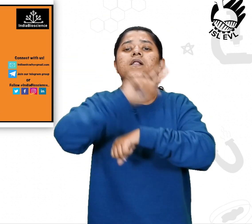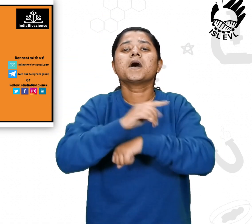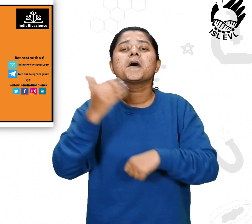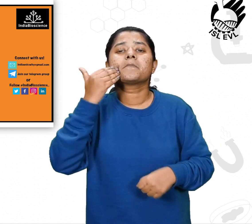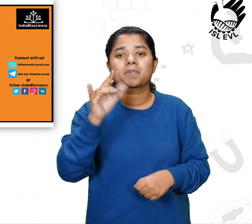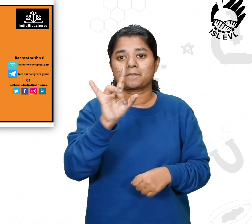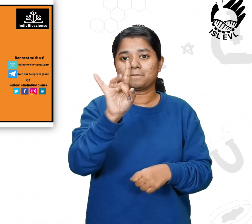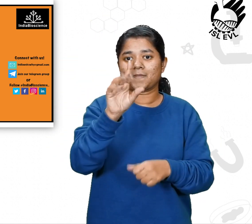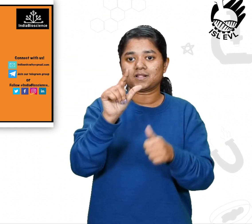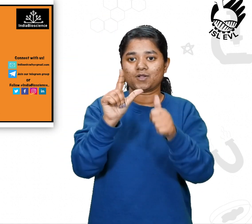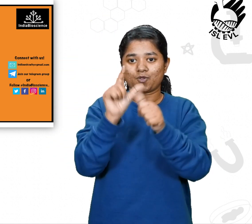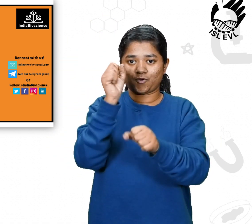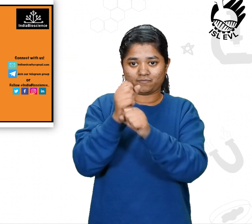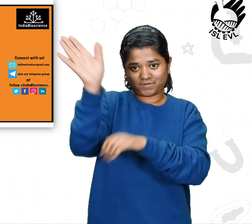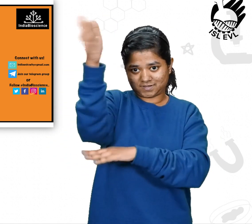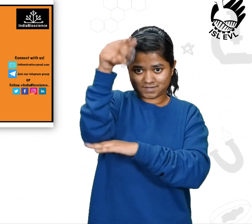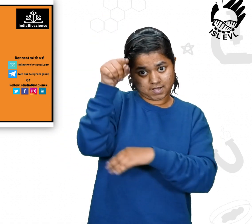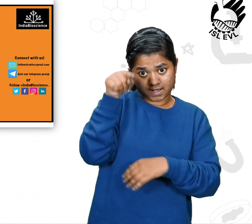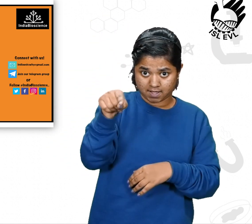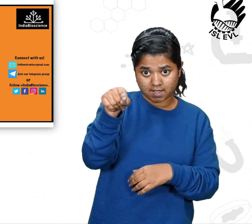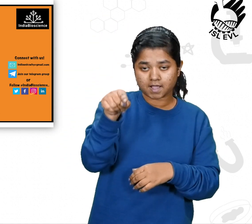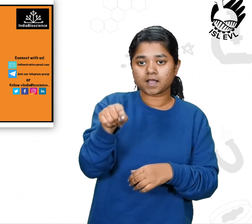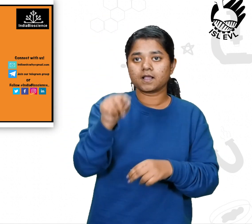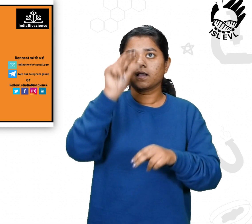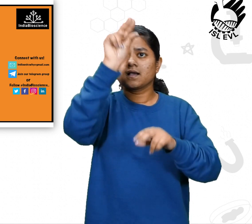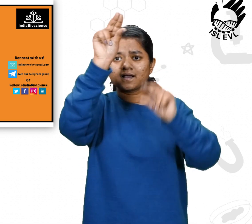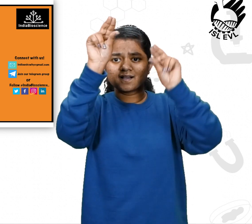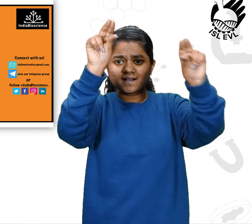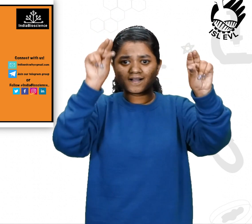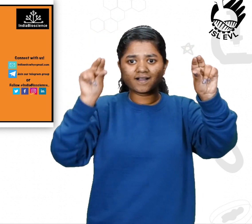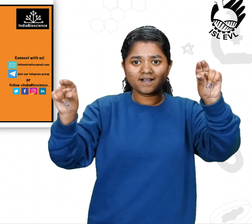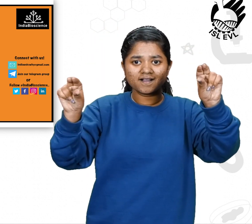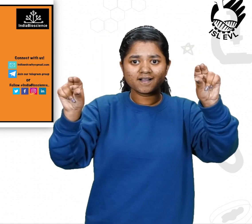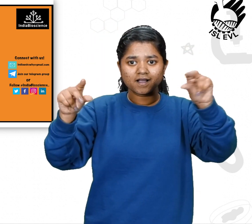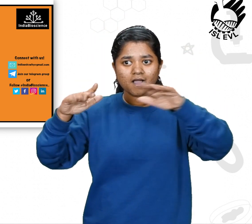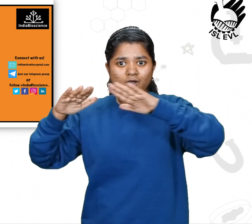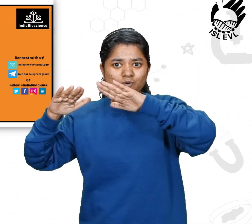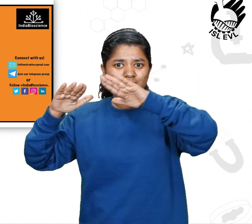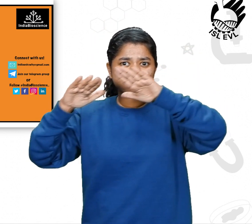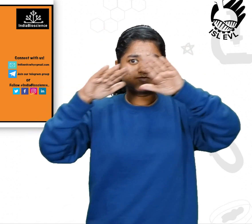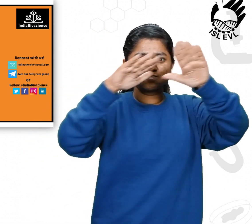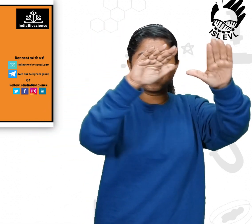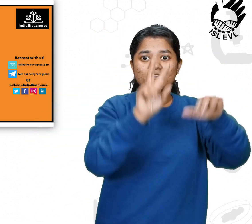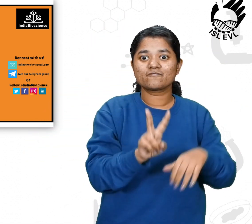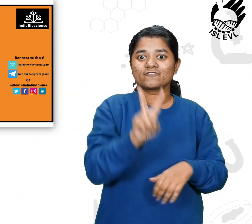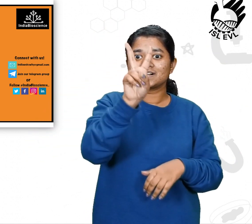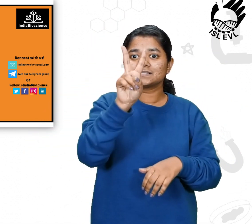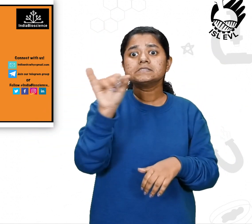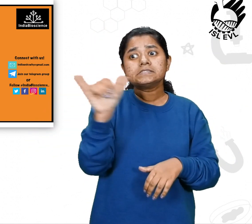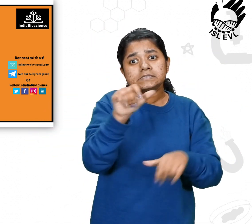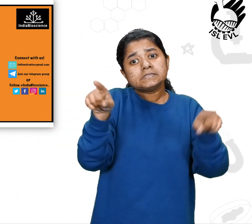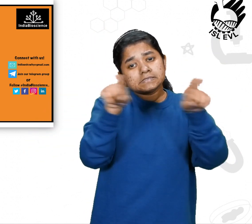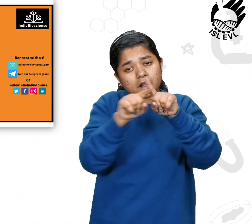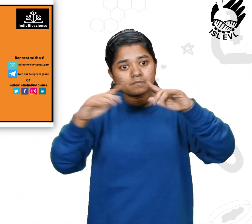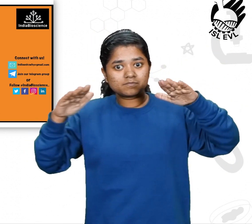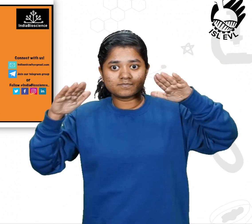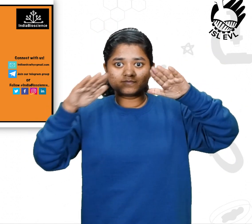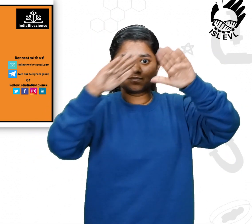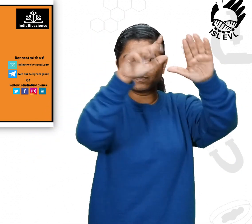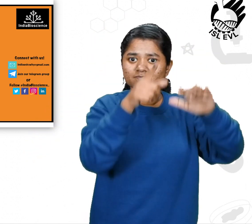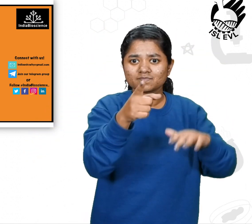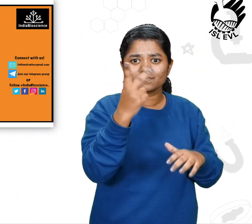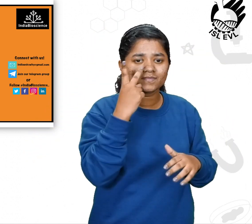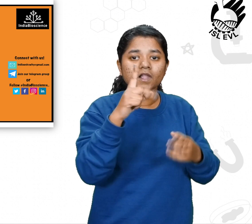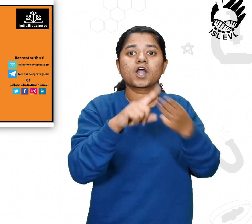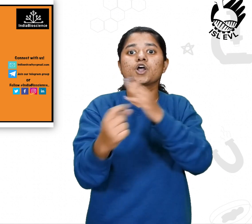a lot of energy. So, when the birds need to fly really long distances, they make the V formation so that they are